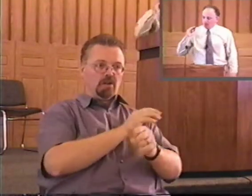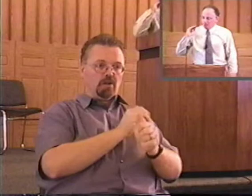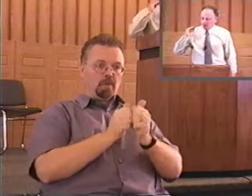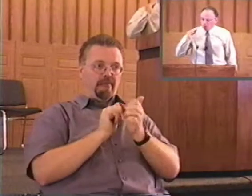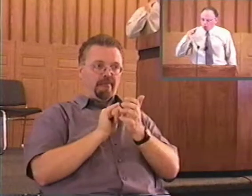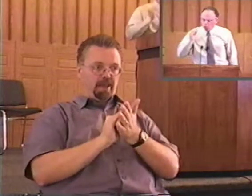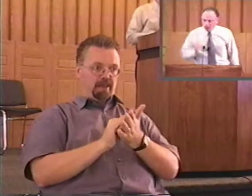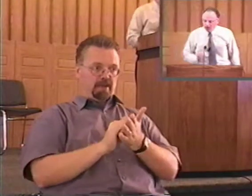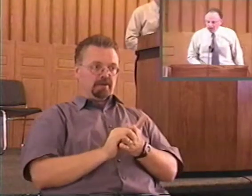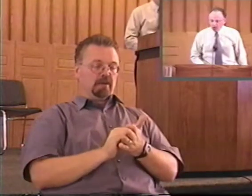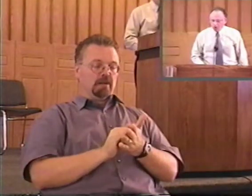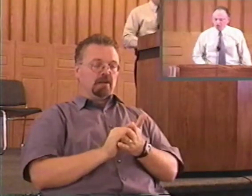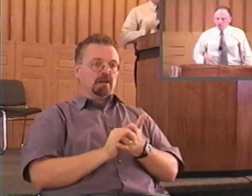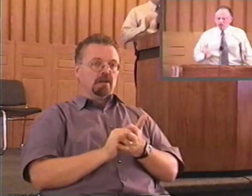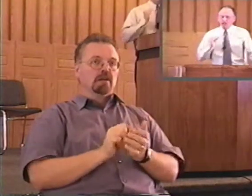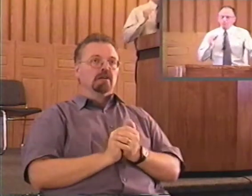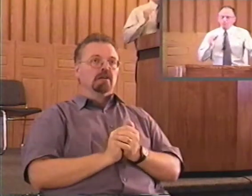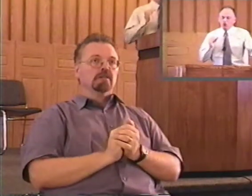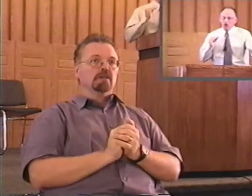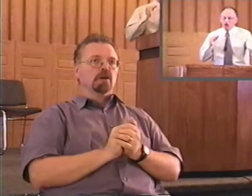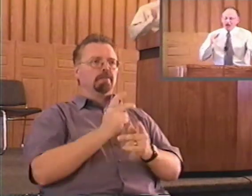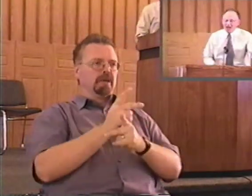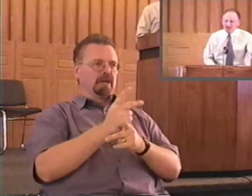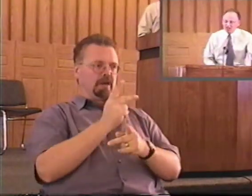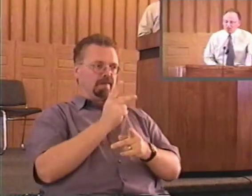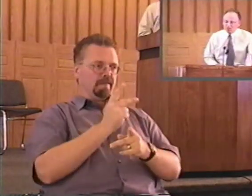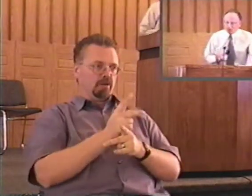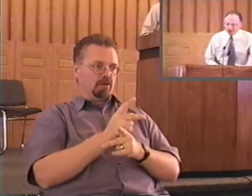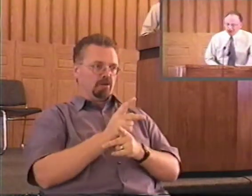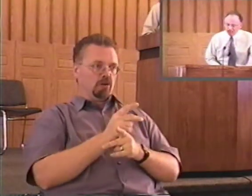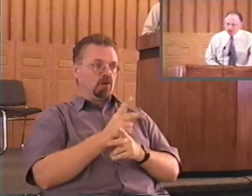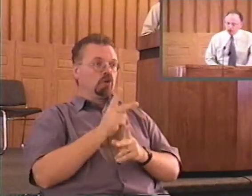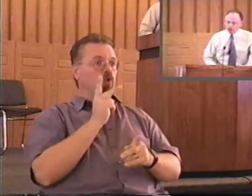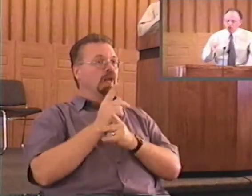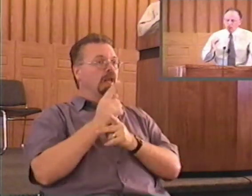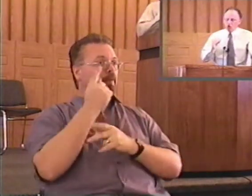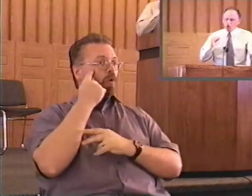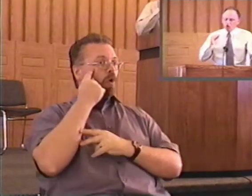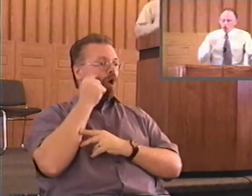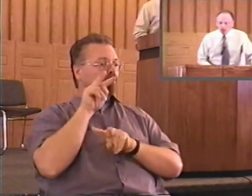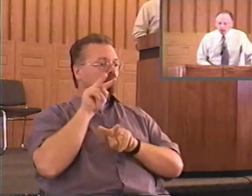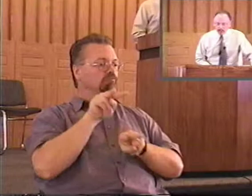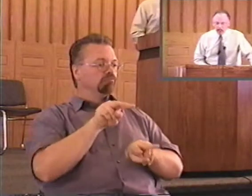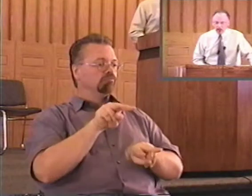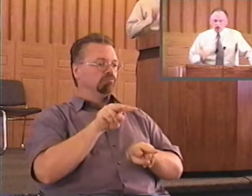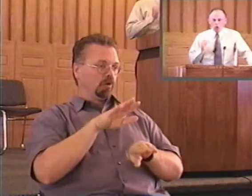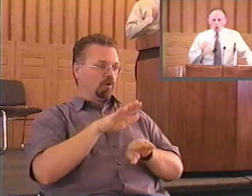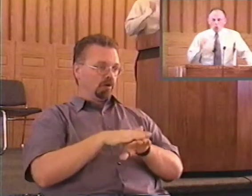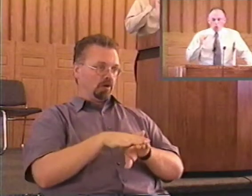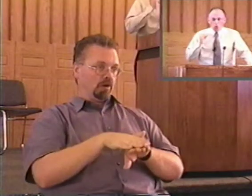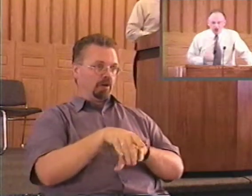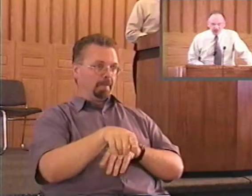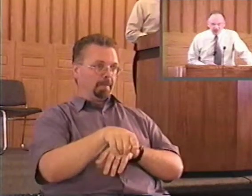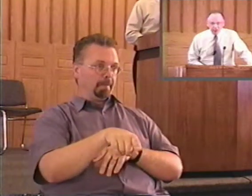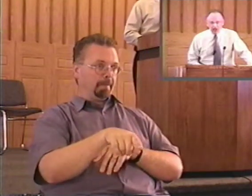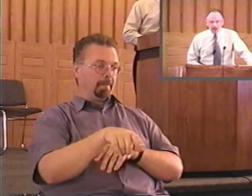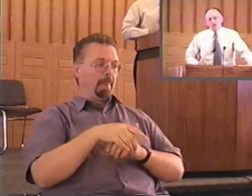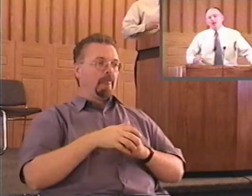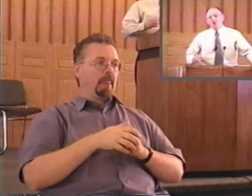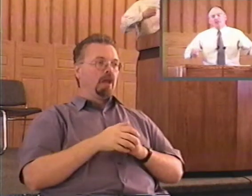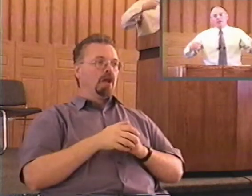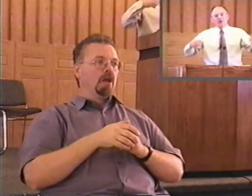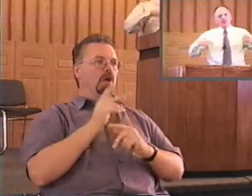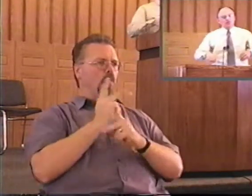leaven. Beware. Keep your eyes peeled. Look out.